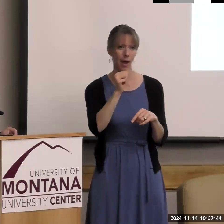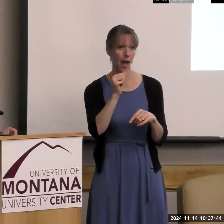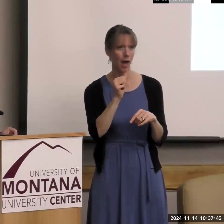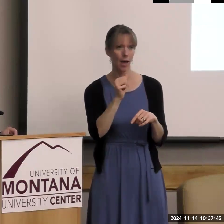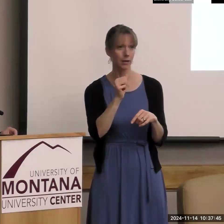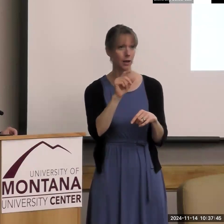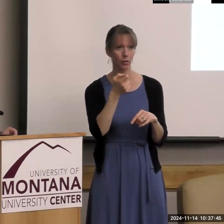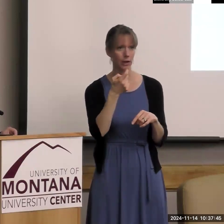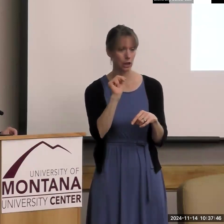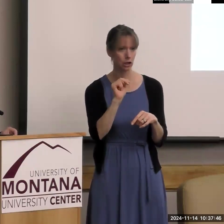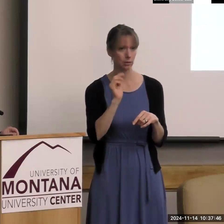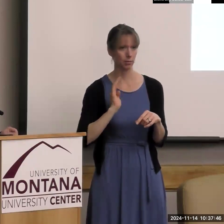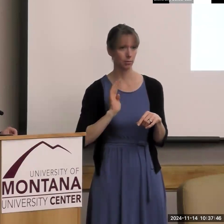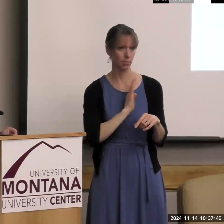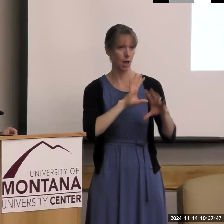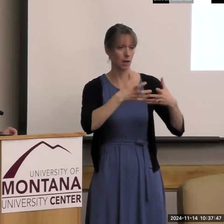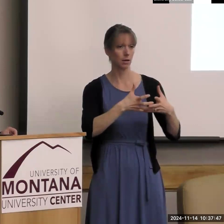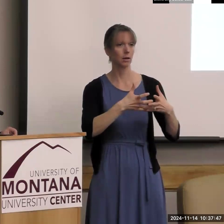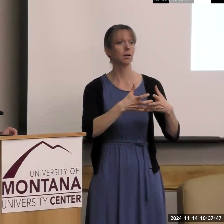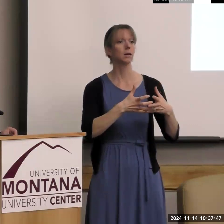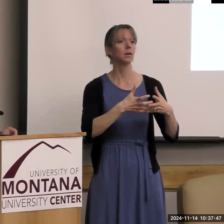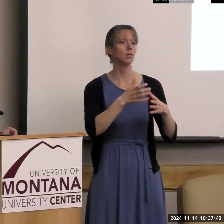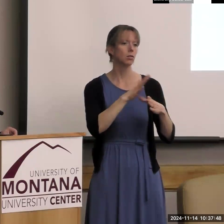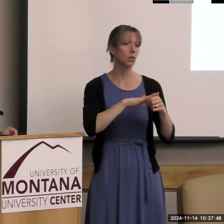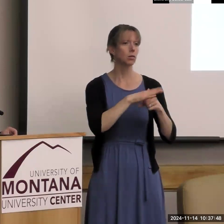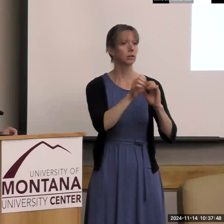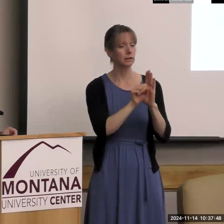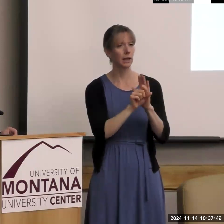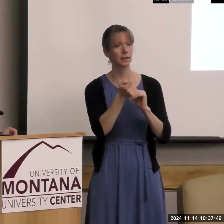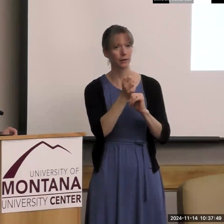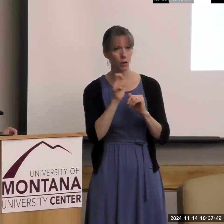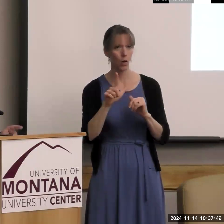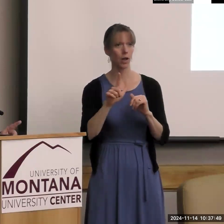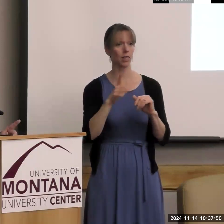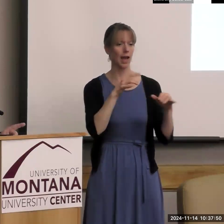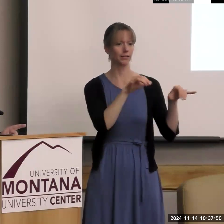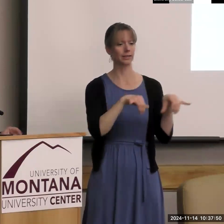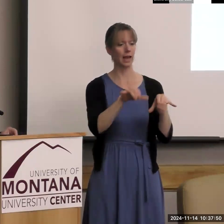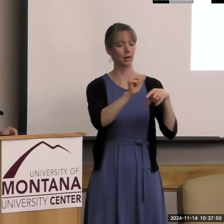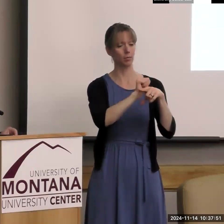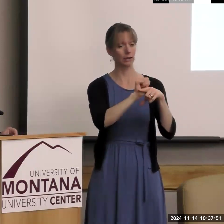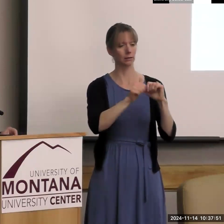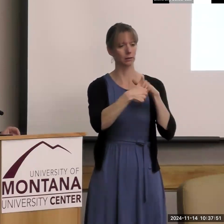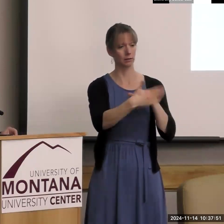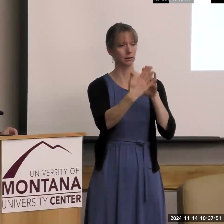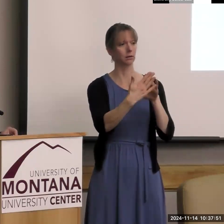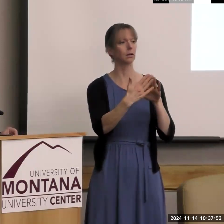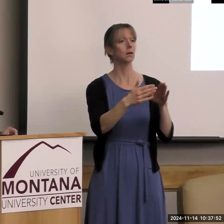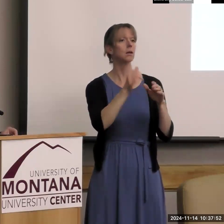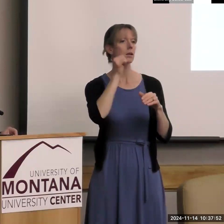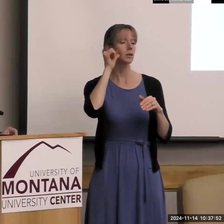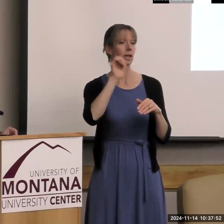body for local, state, territorial public health departments. They do have those practice standards. Now, you saw the slide yesterday that had the 10